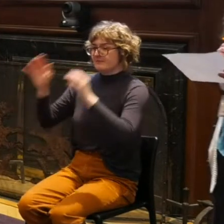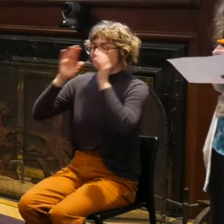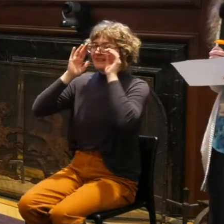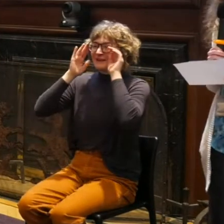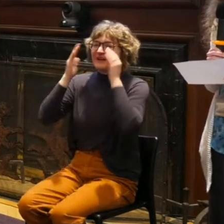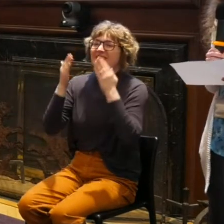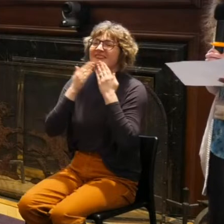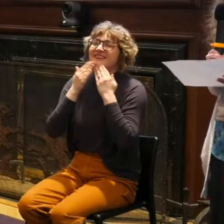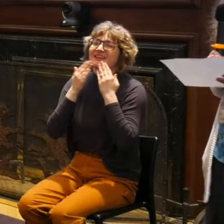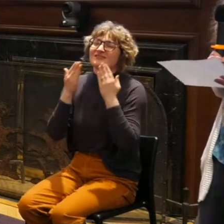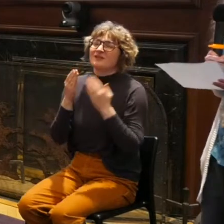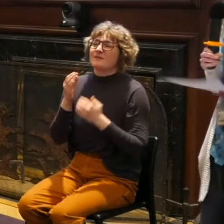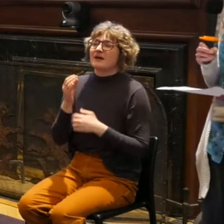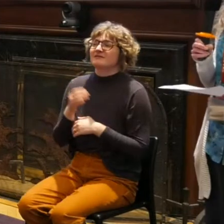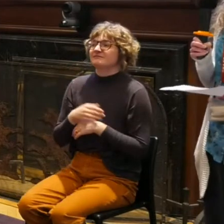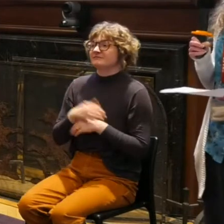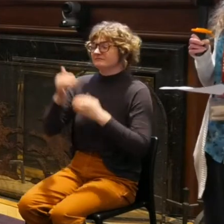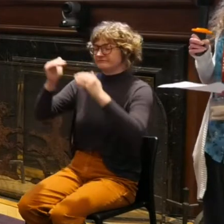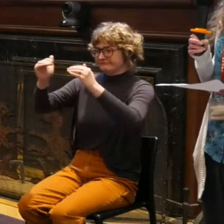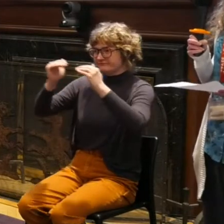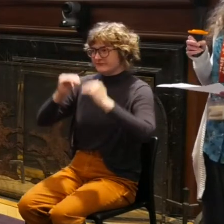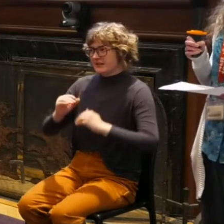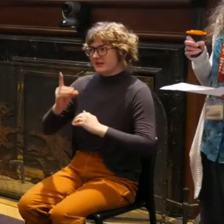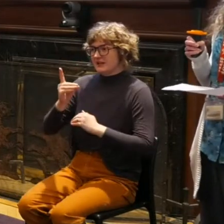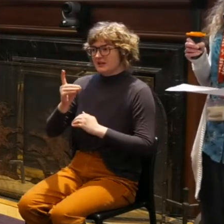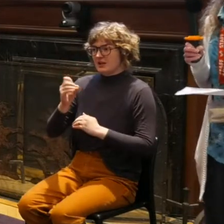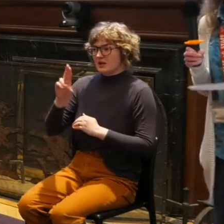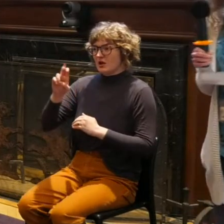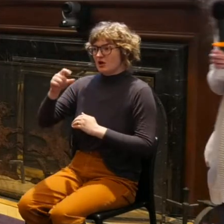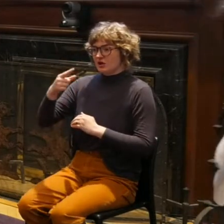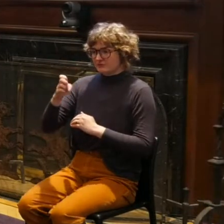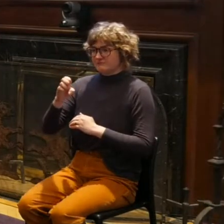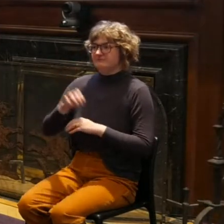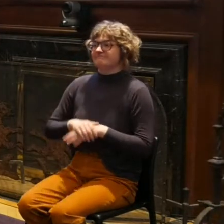Thank you, Pico. Next up, Doug.